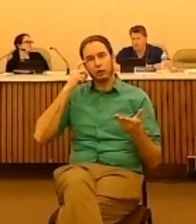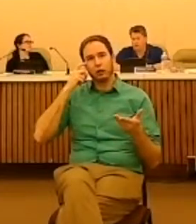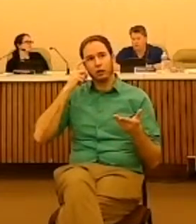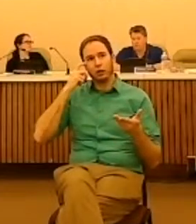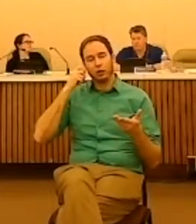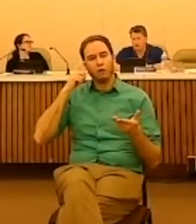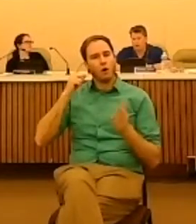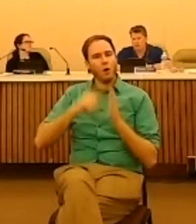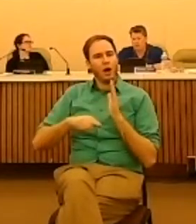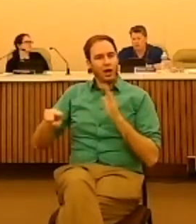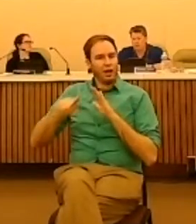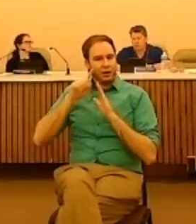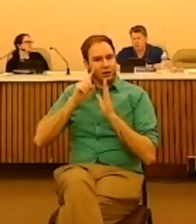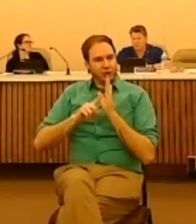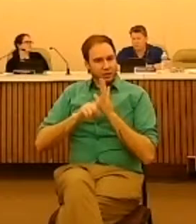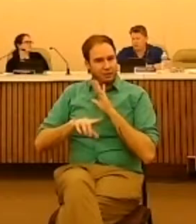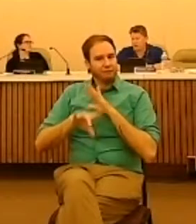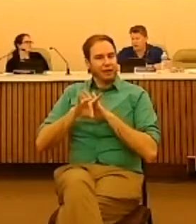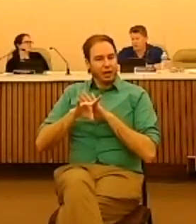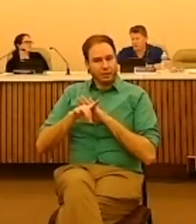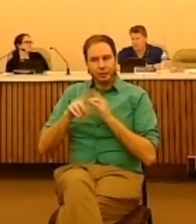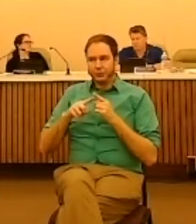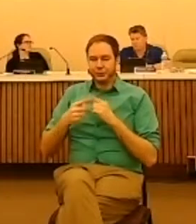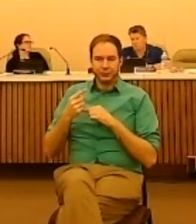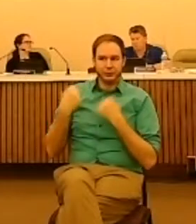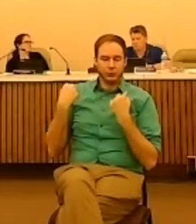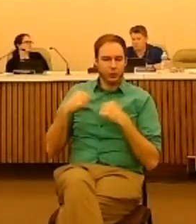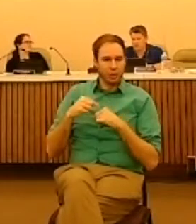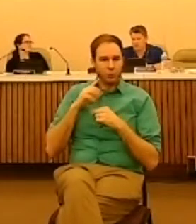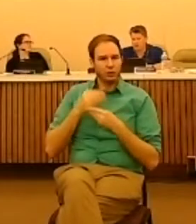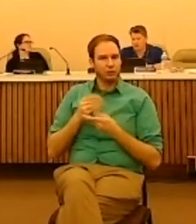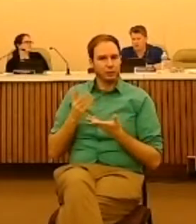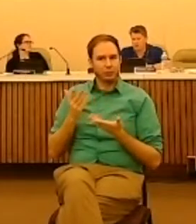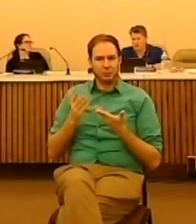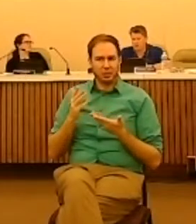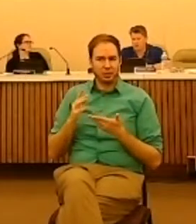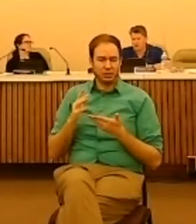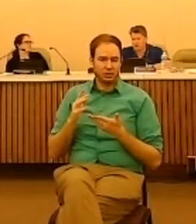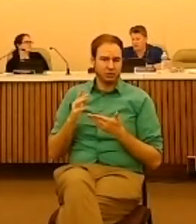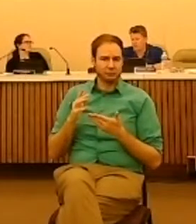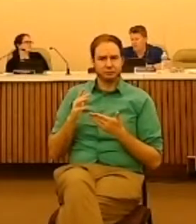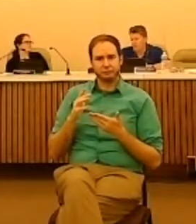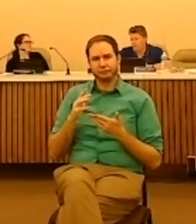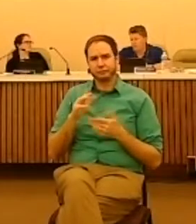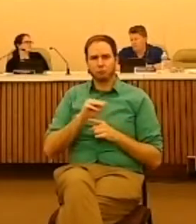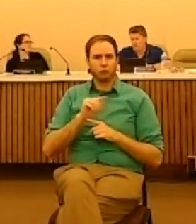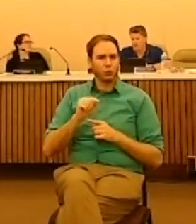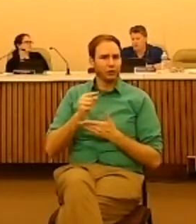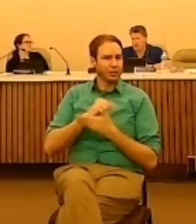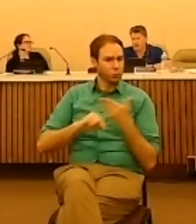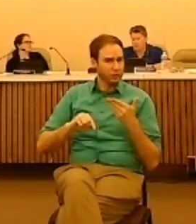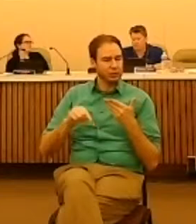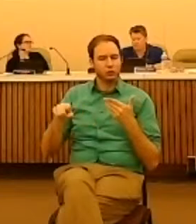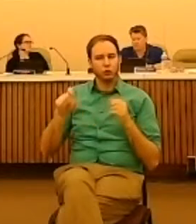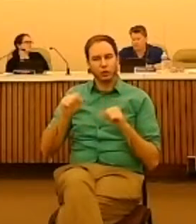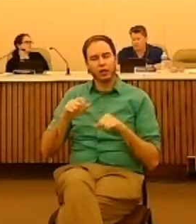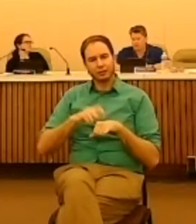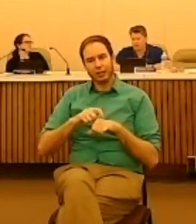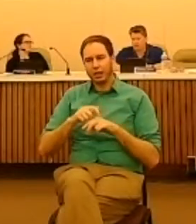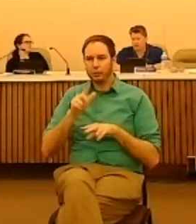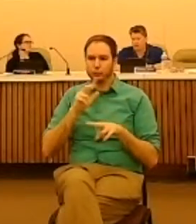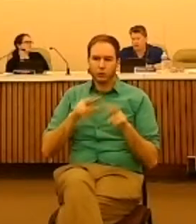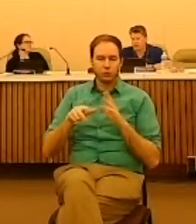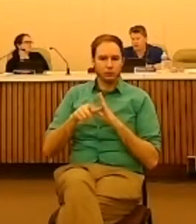on what they've found to you guys, maybe early next week. That'll give you time to review